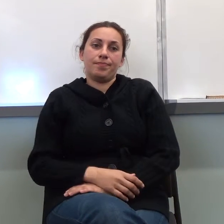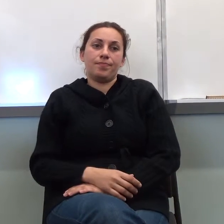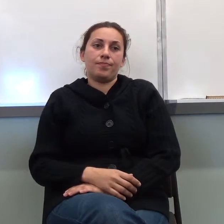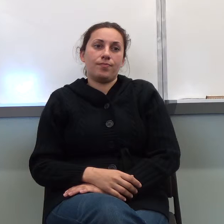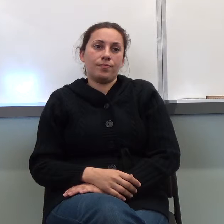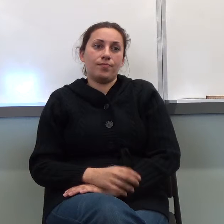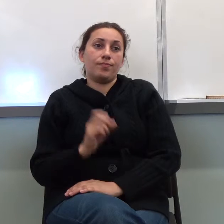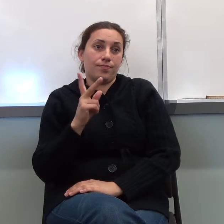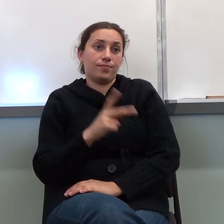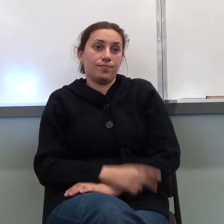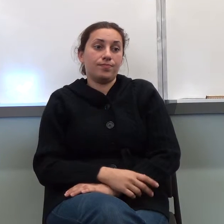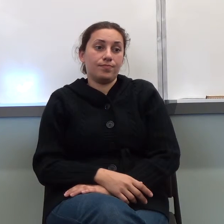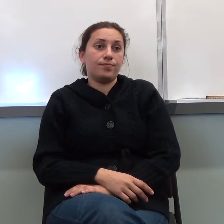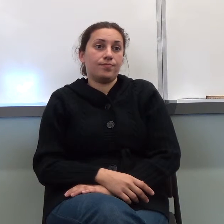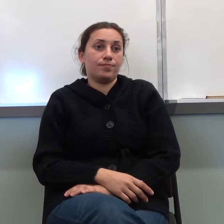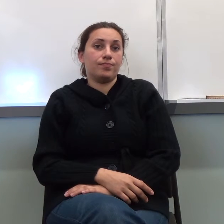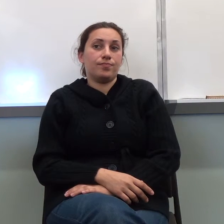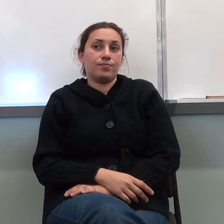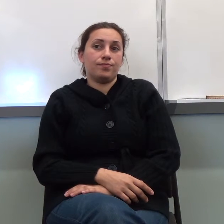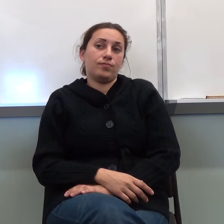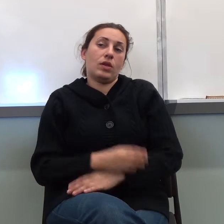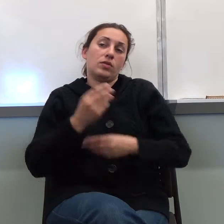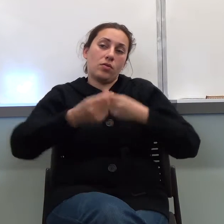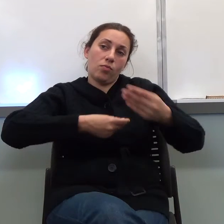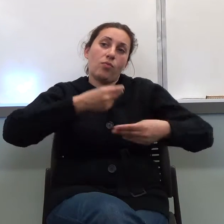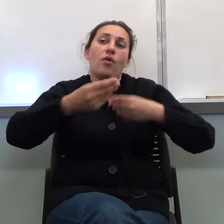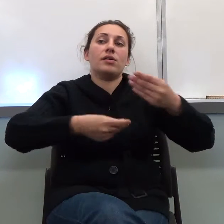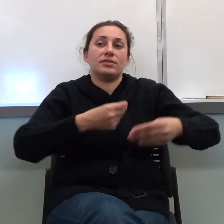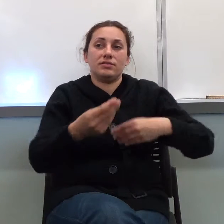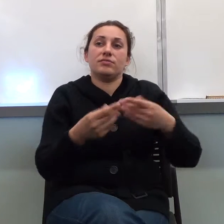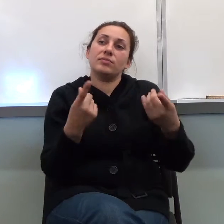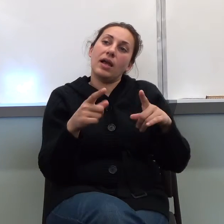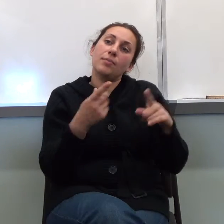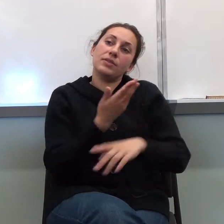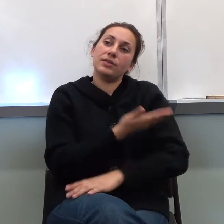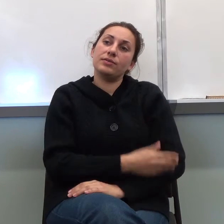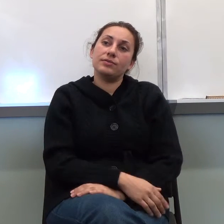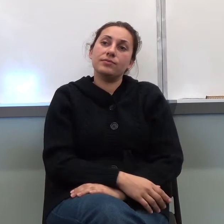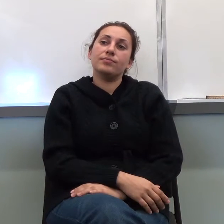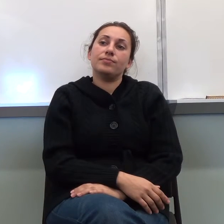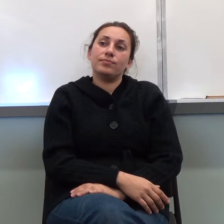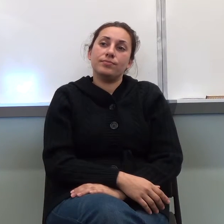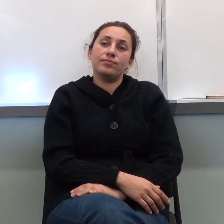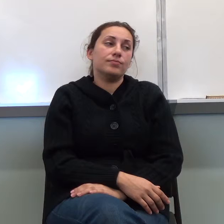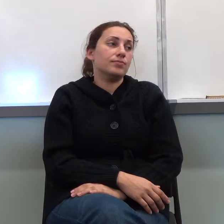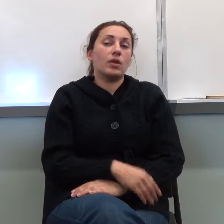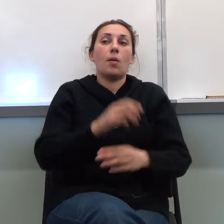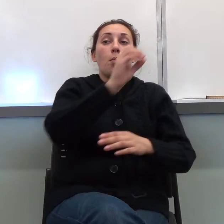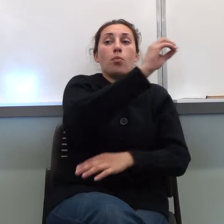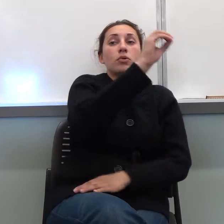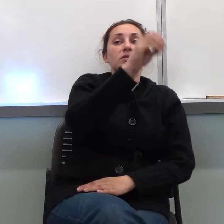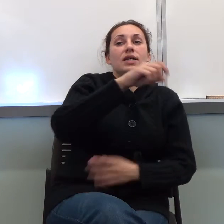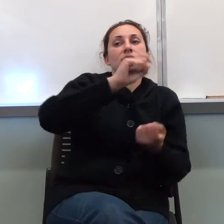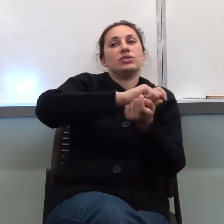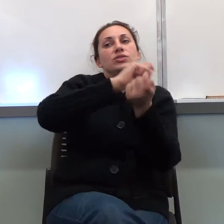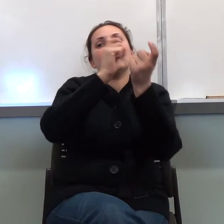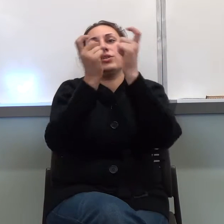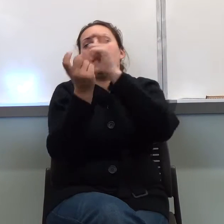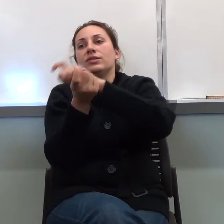Okay? So that's the process of going from cents to decimals. If we put 0.8, would that still be the right